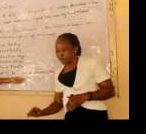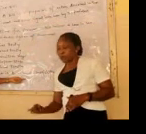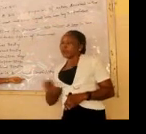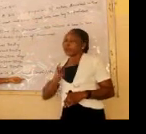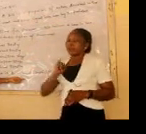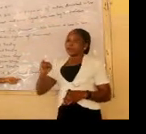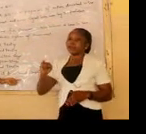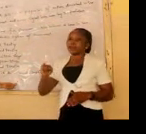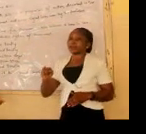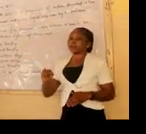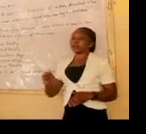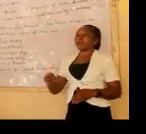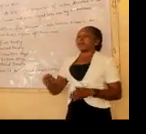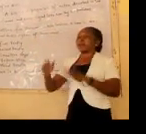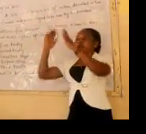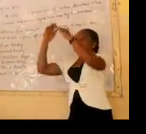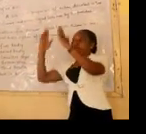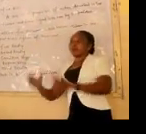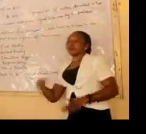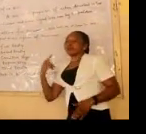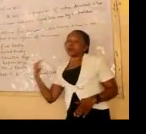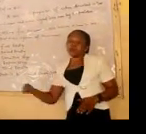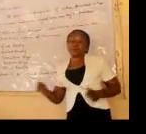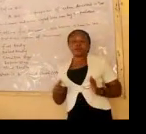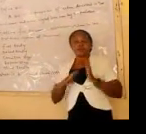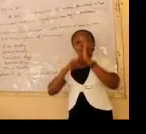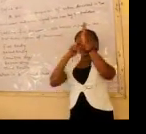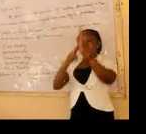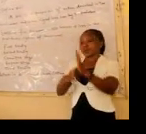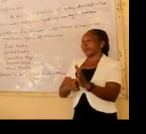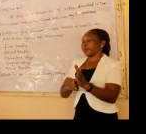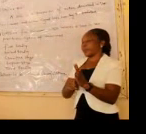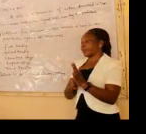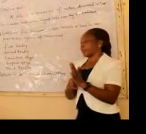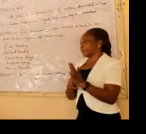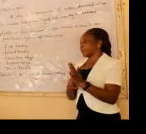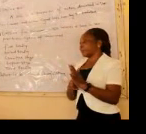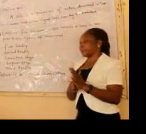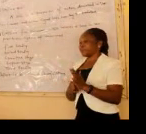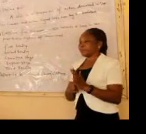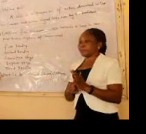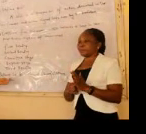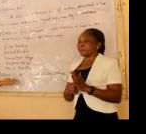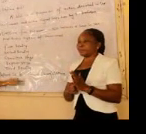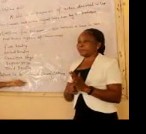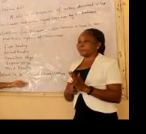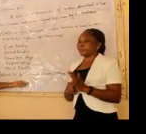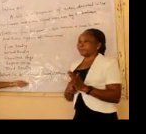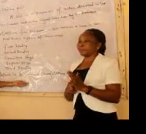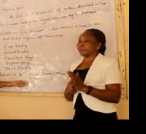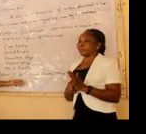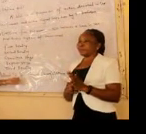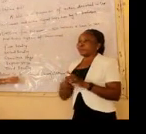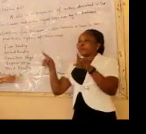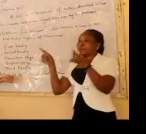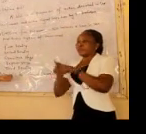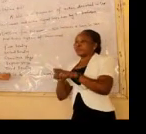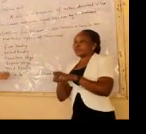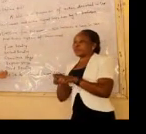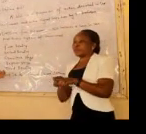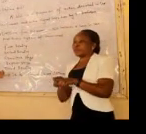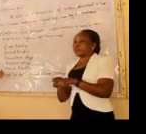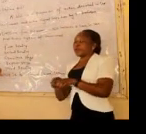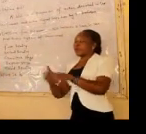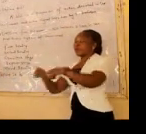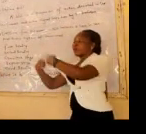bicameral legislature. They also have the Senate and what? House of Reps. The same thing goes to Britain. I'm just